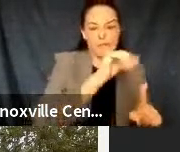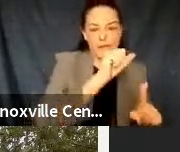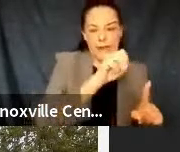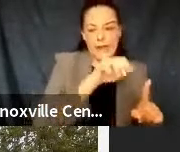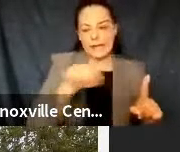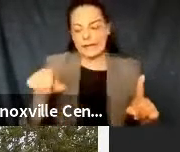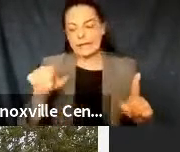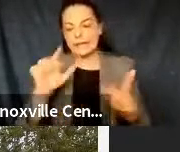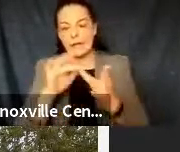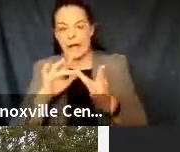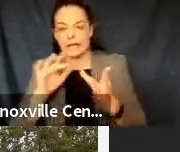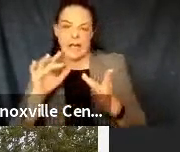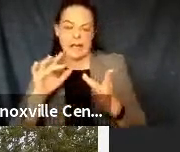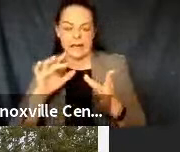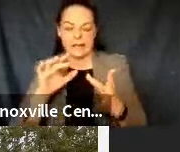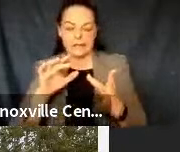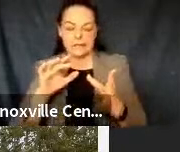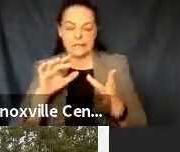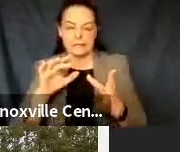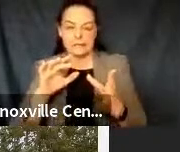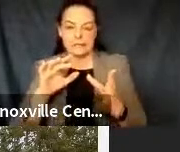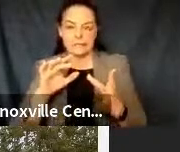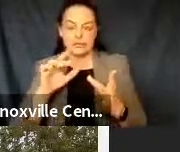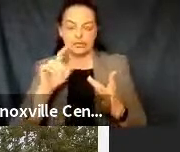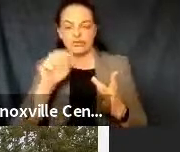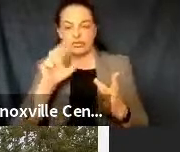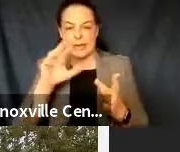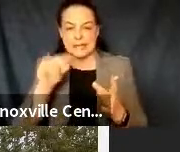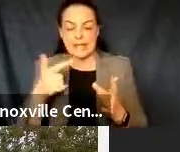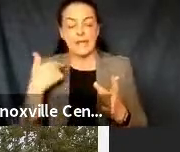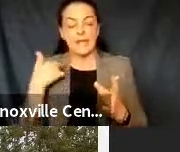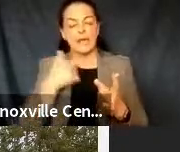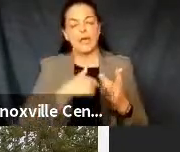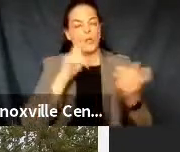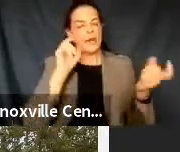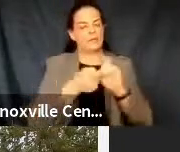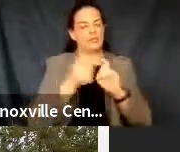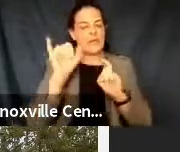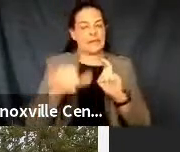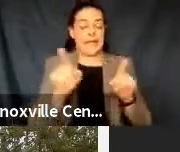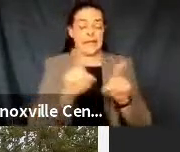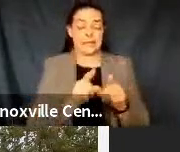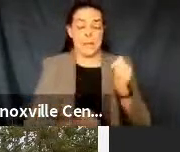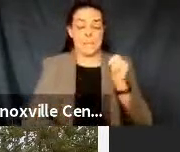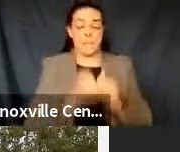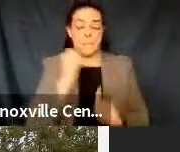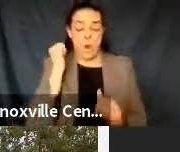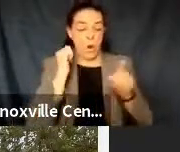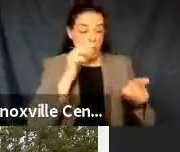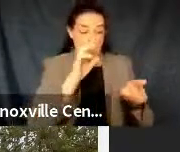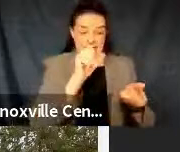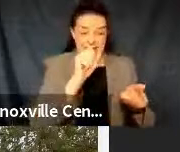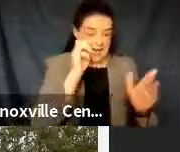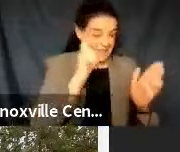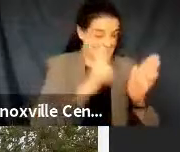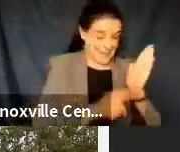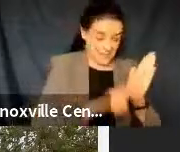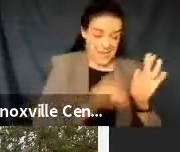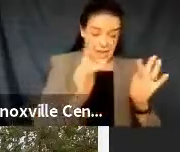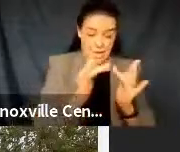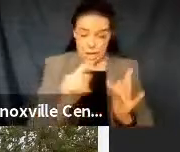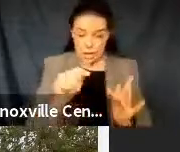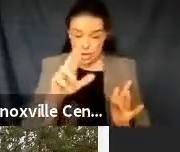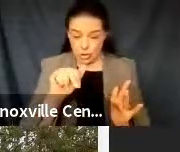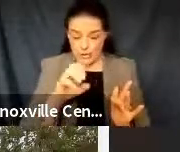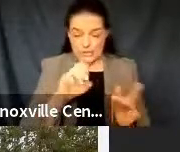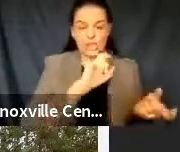this benchmark to better reflect current capacity. As the bulk of the response activities have shifted from case investigations and contact tracing